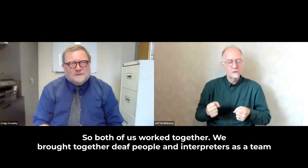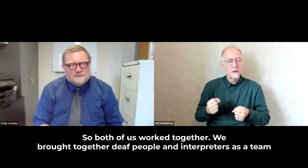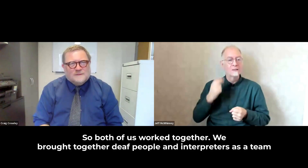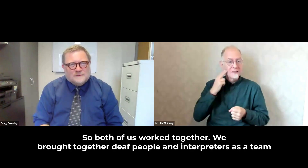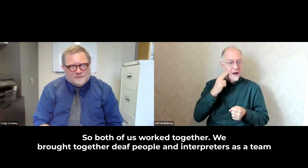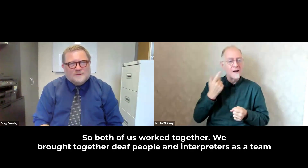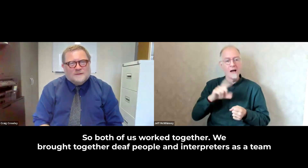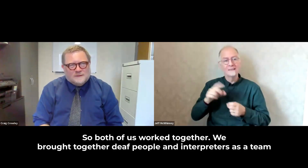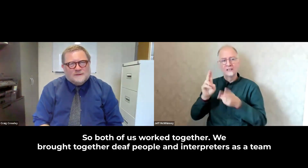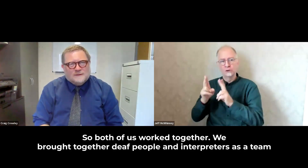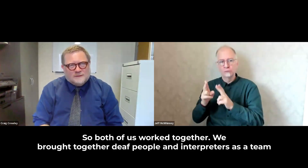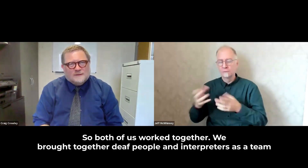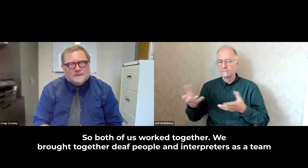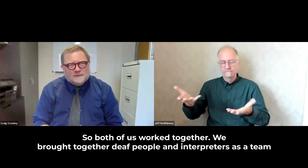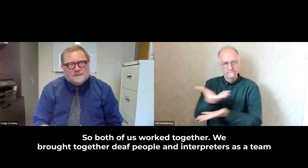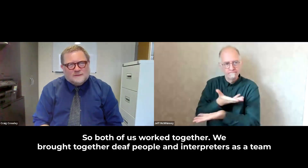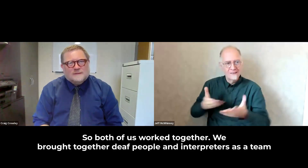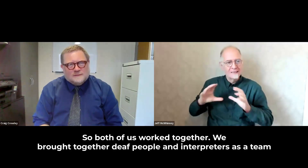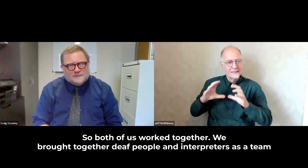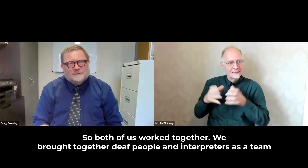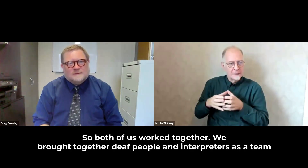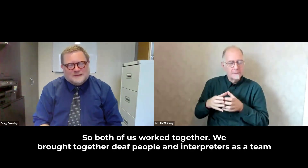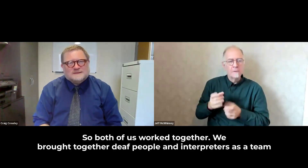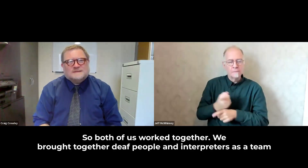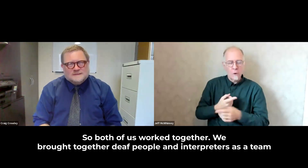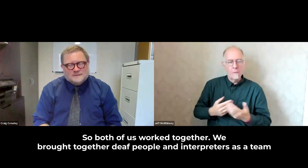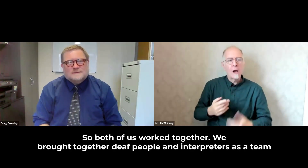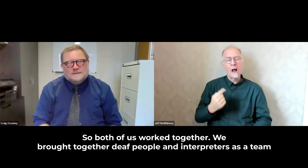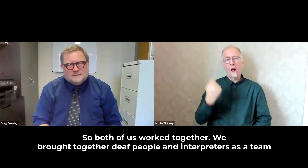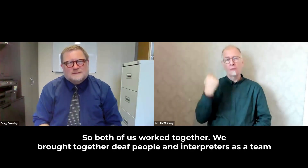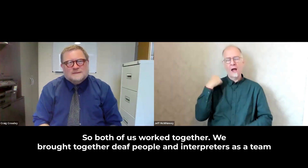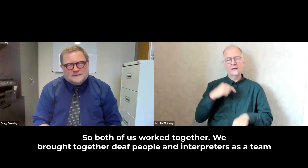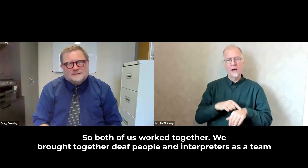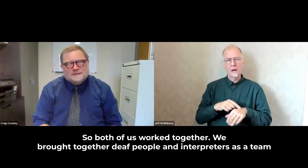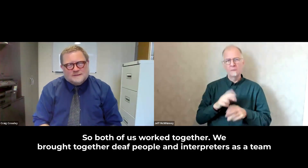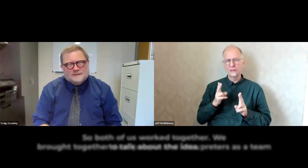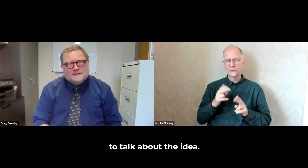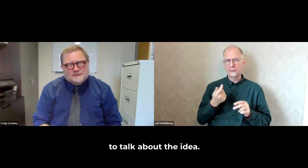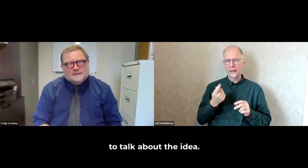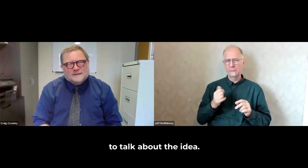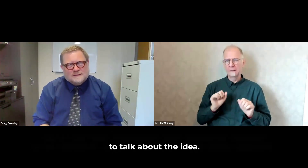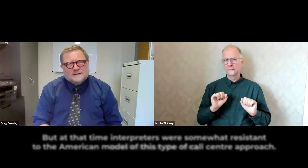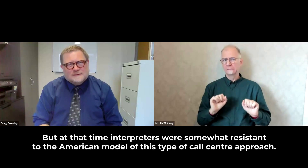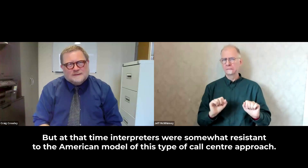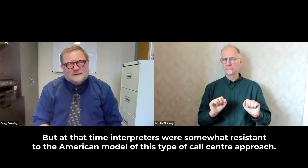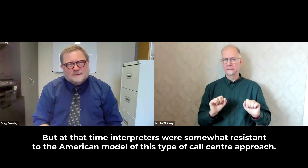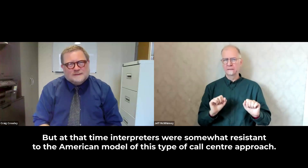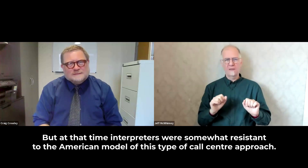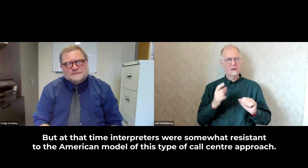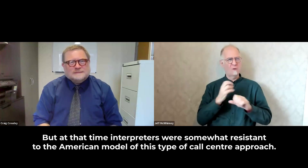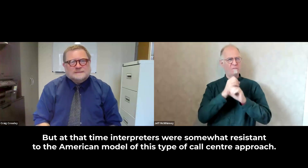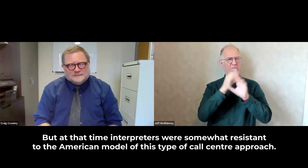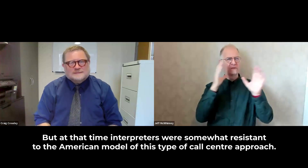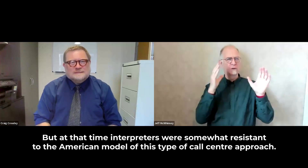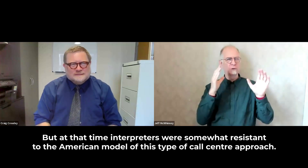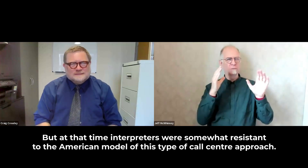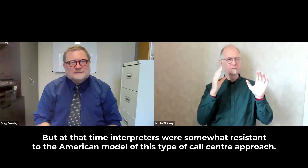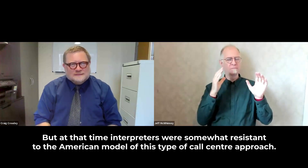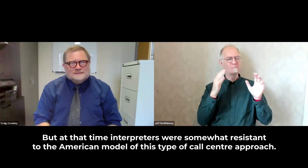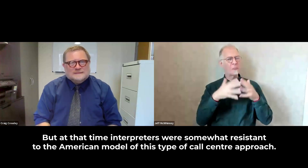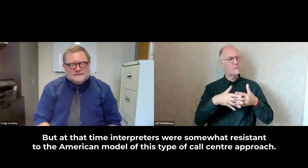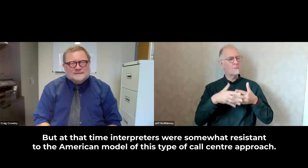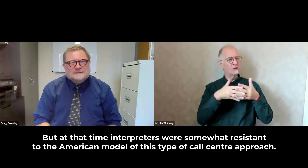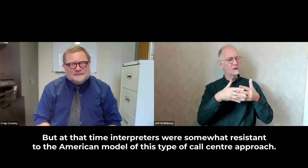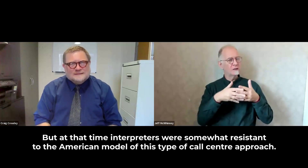interpreter. So both of us worked together. We brought together deaf and interpreters as a team to spoke about. But at that time, interpreters